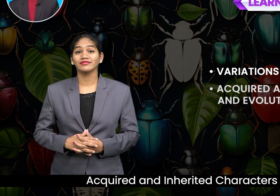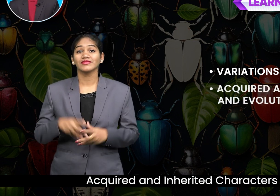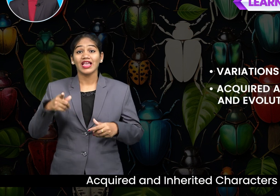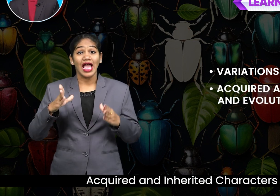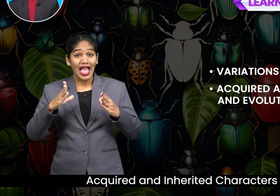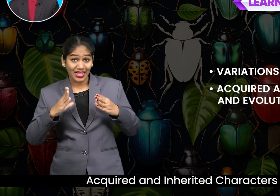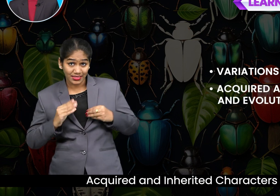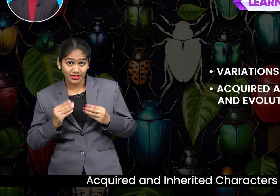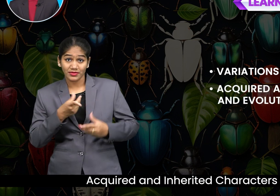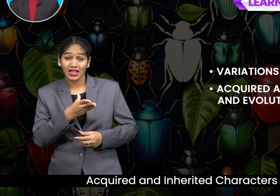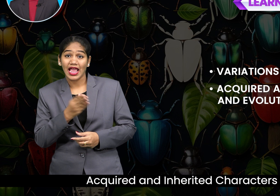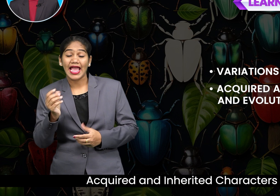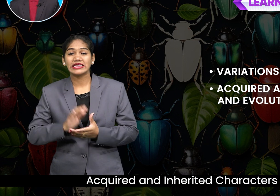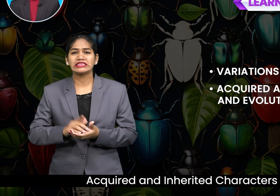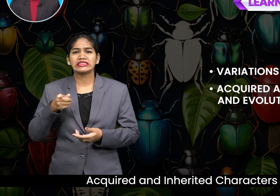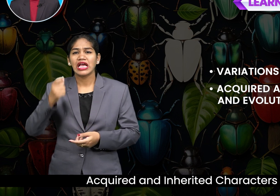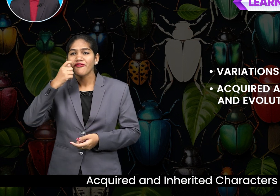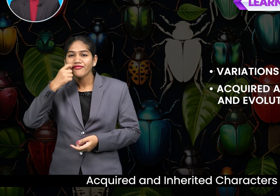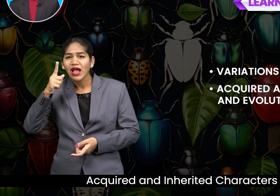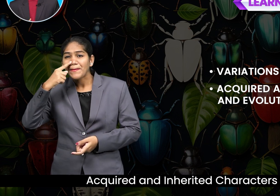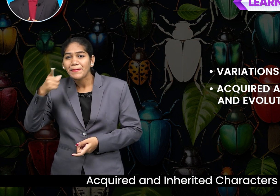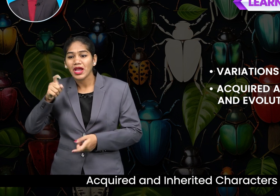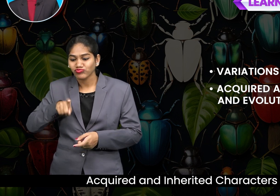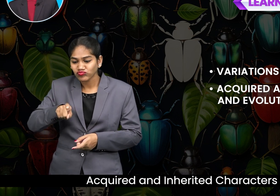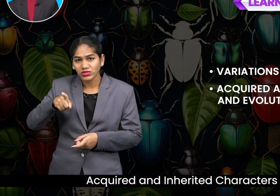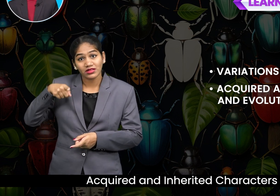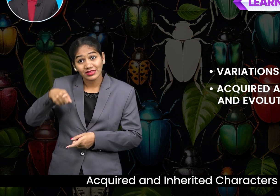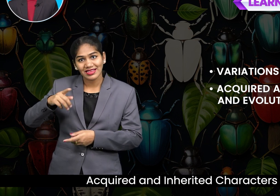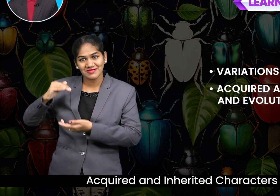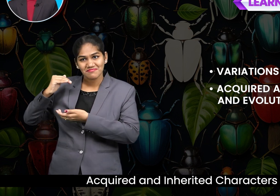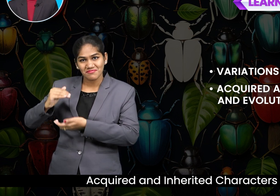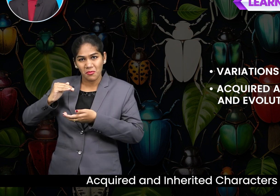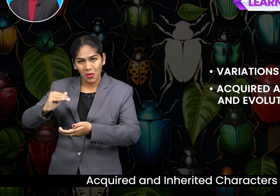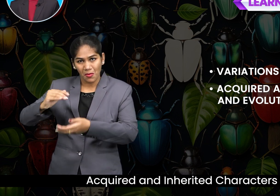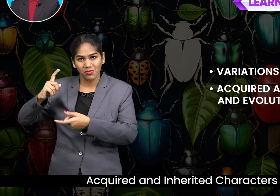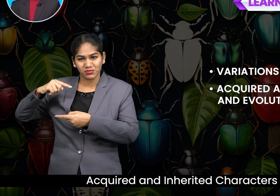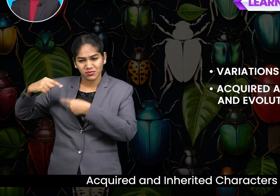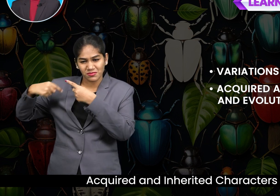acquired and inherited characters, and evolution.